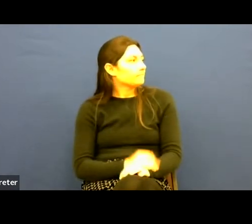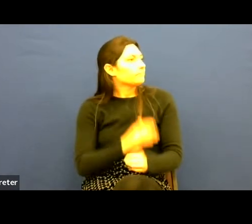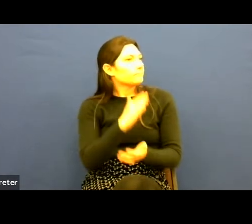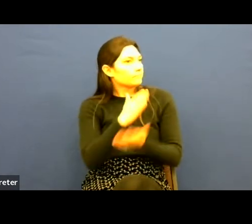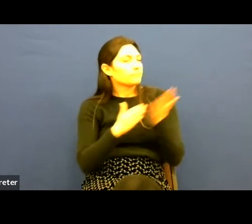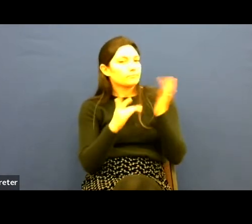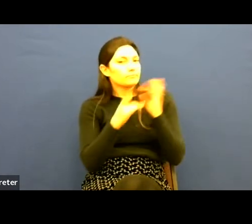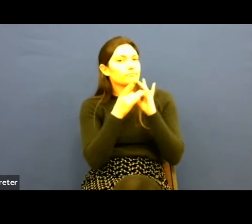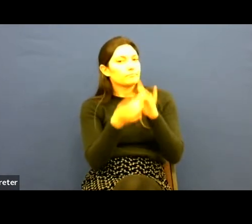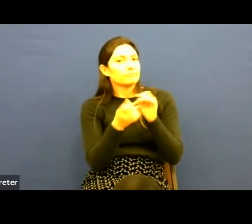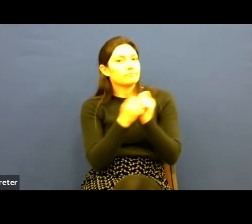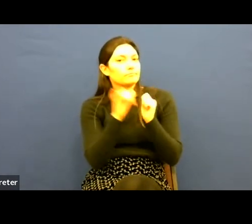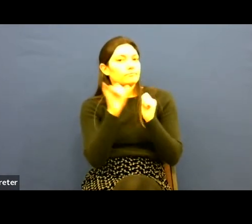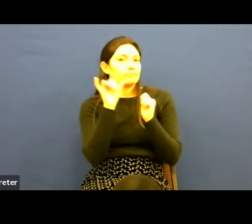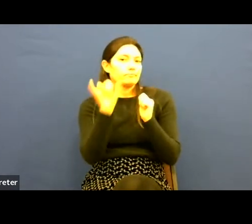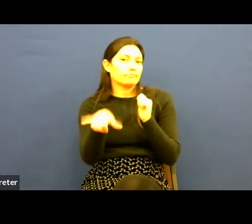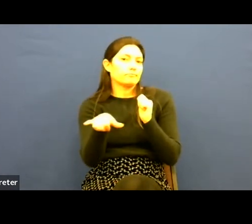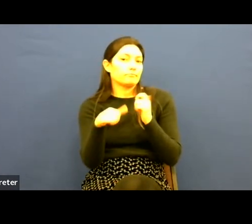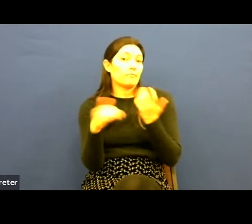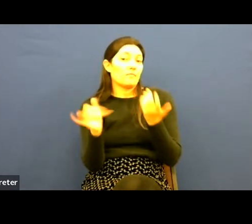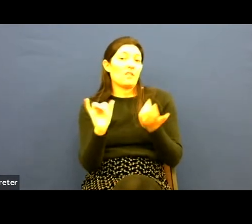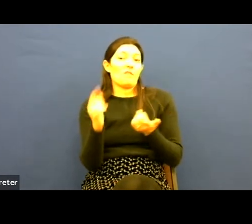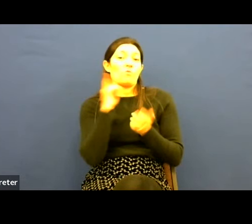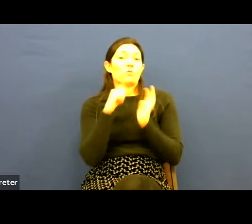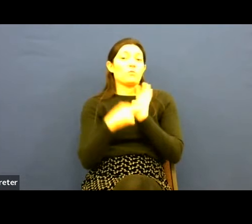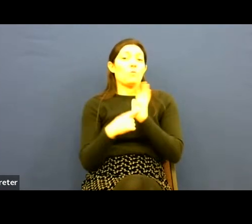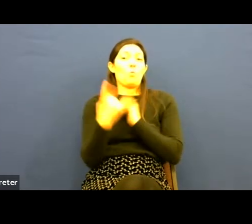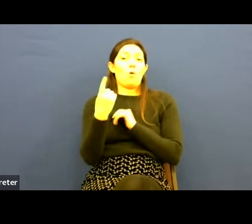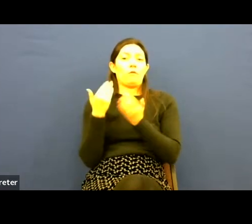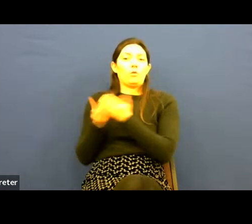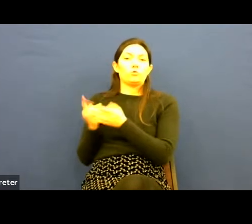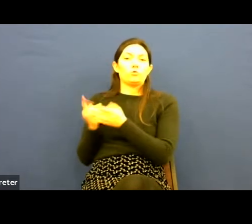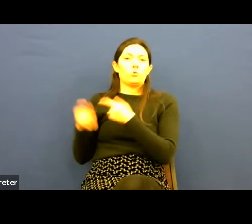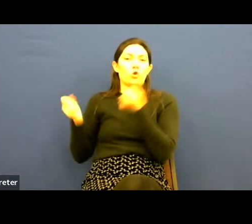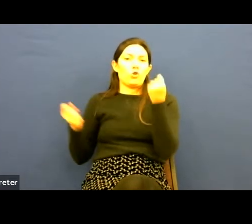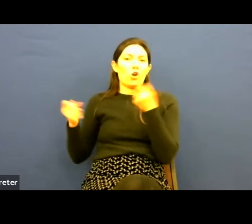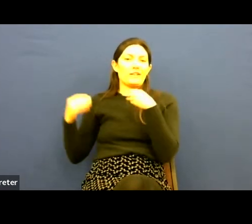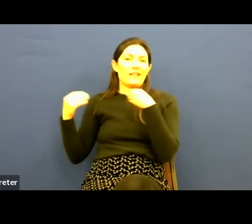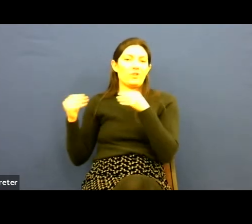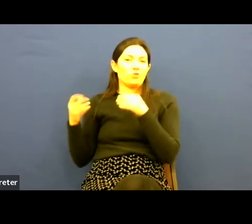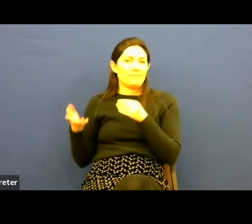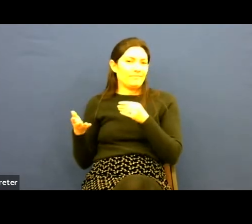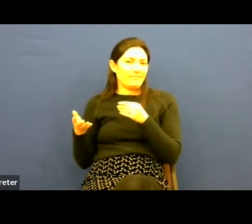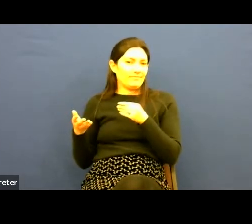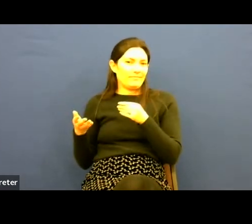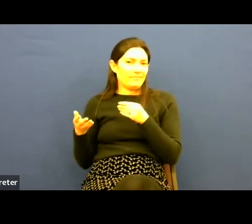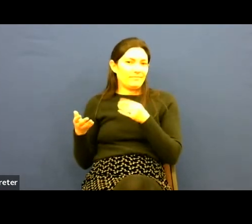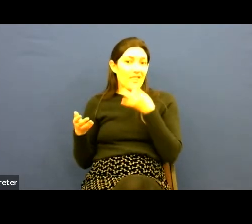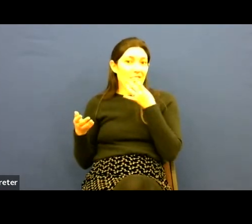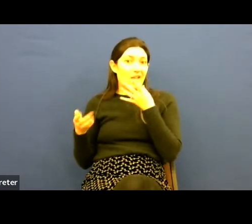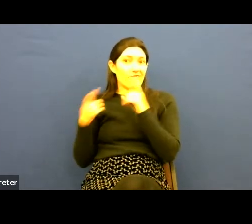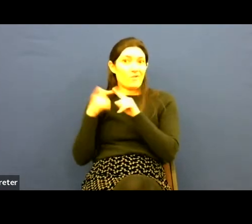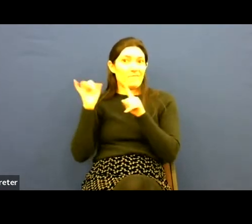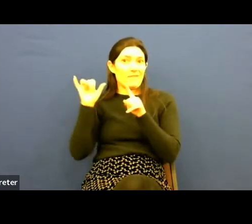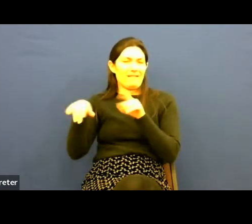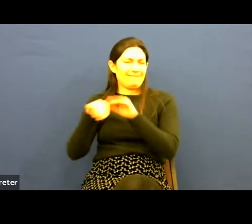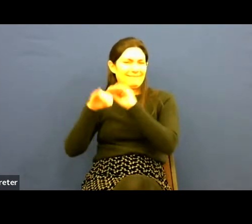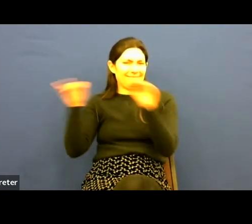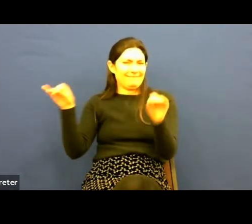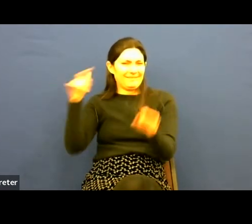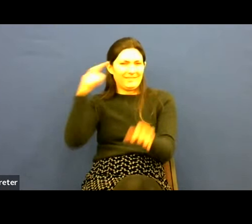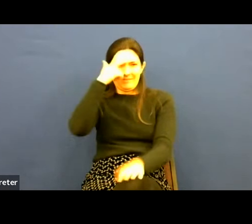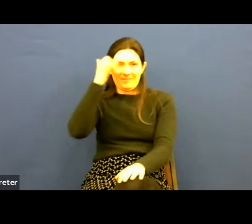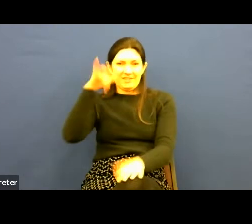that. Like one of them is right next to a car dealership. You don't see any light from that because the car dealership